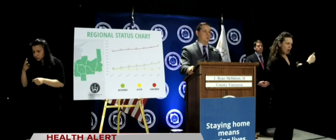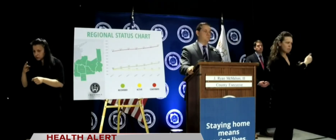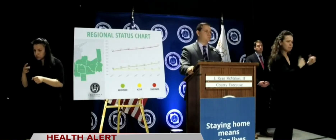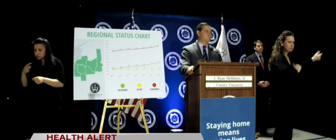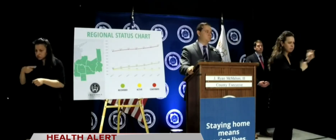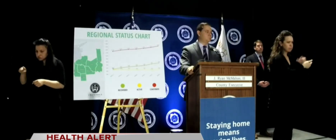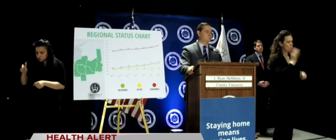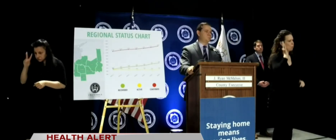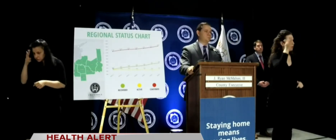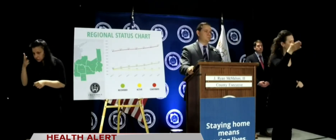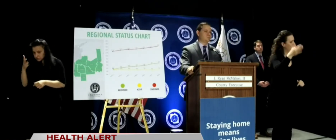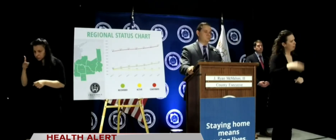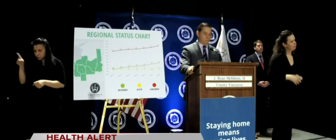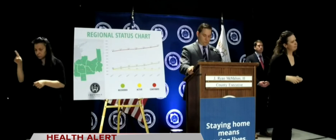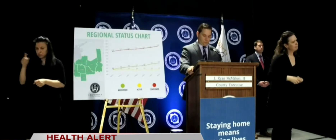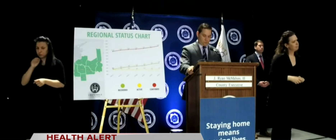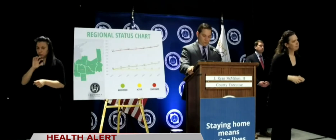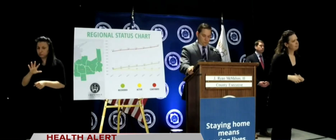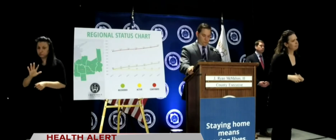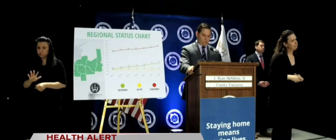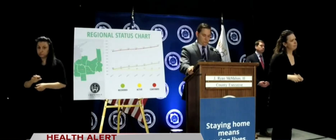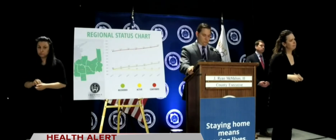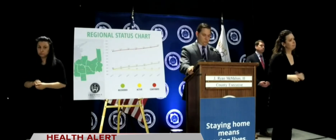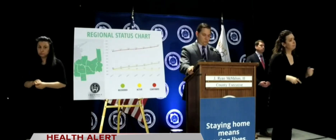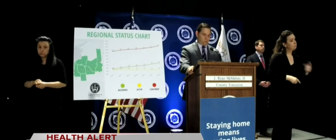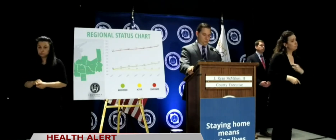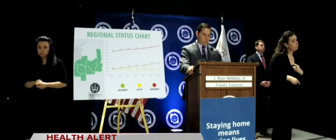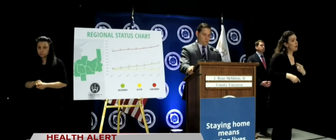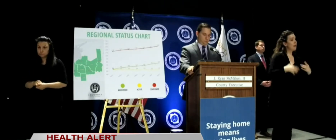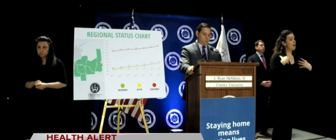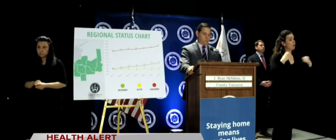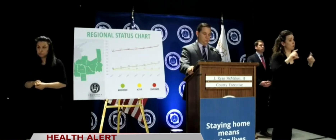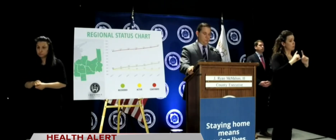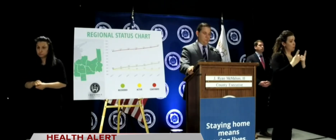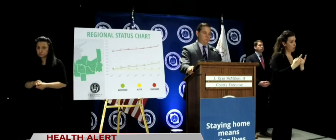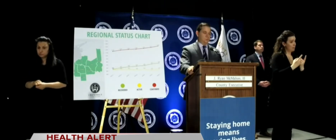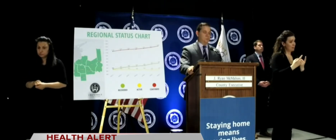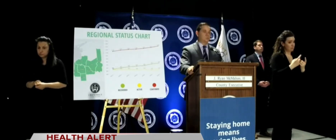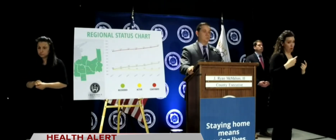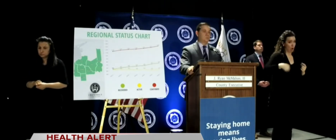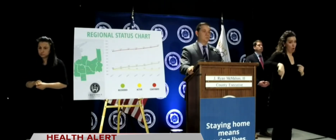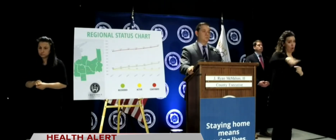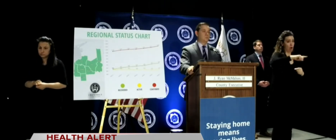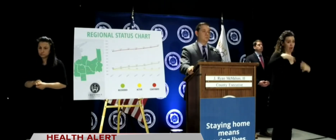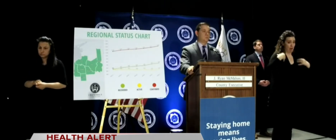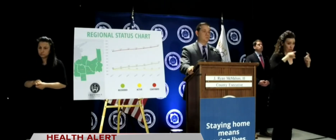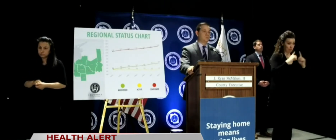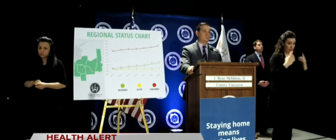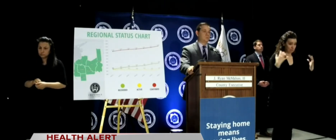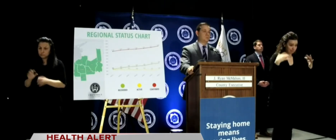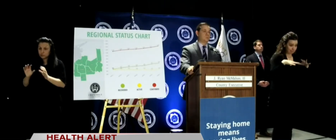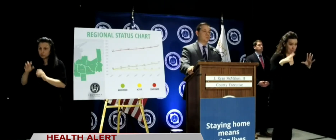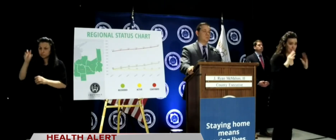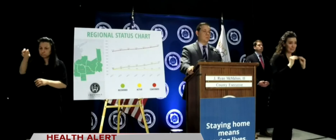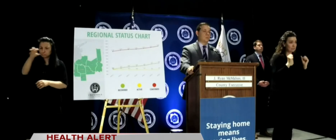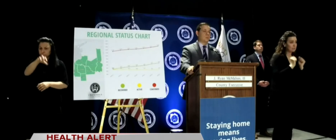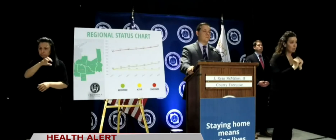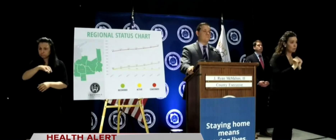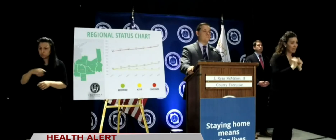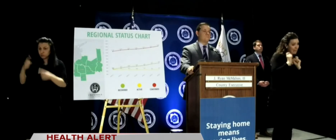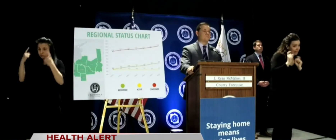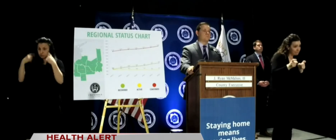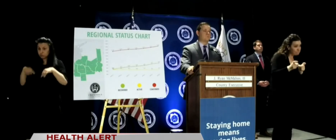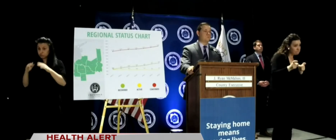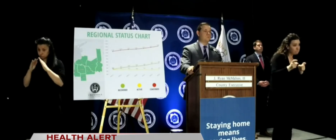playing out. So the health departments all cohesively come together, and then they kind of give you, the counties, the cities,